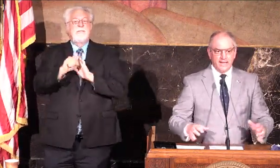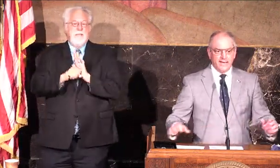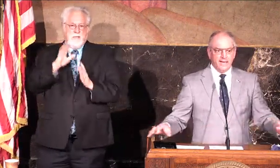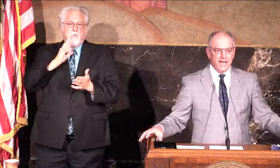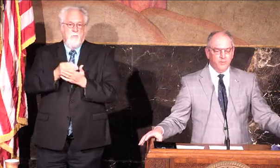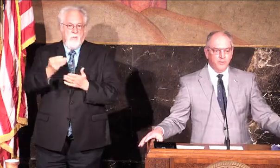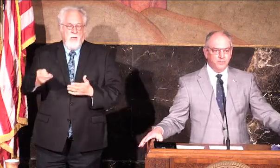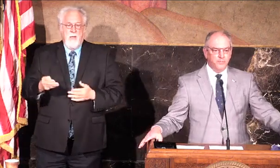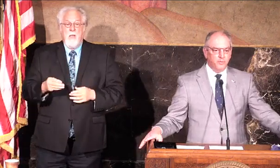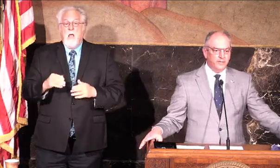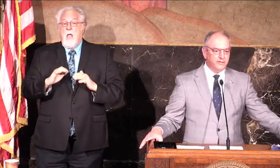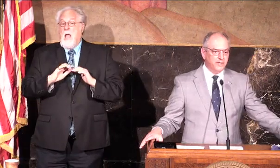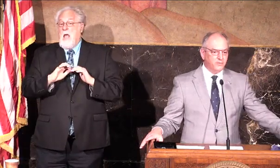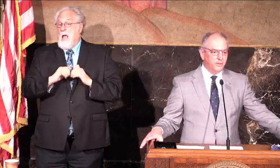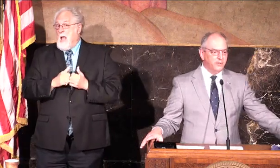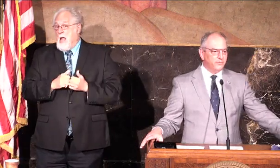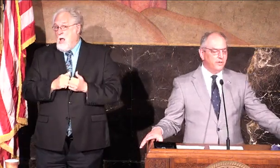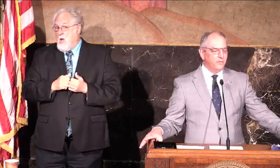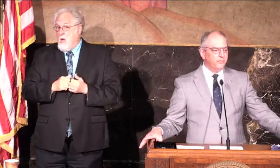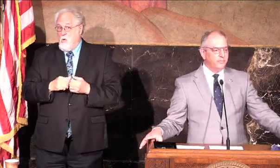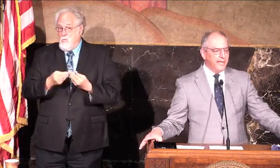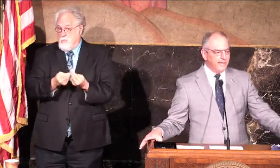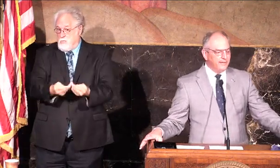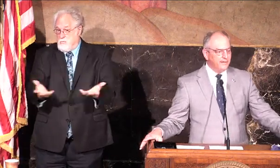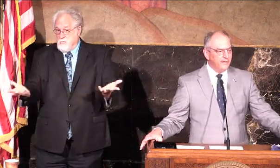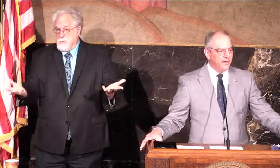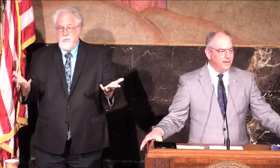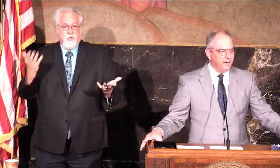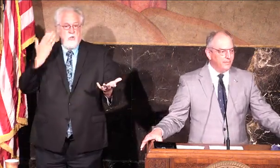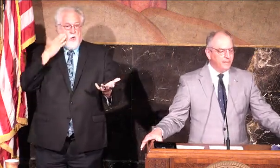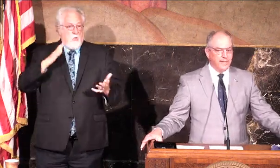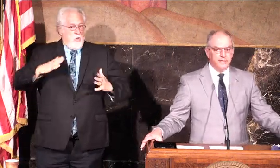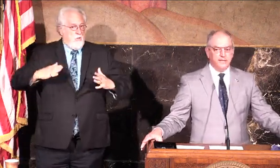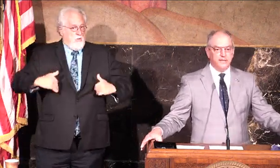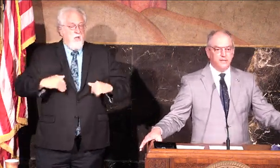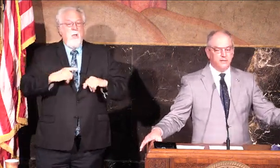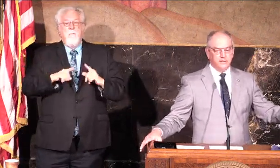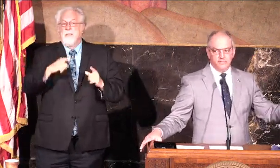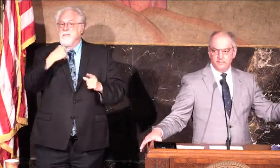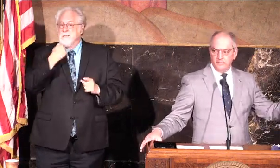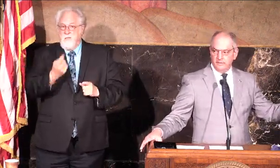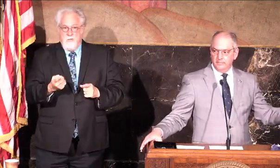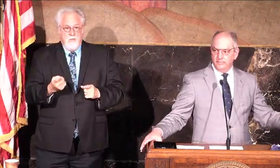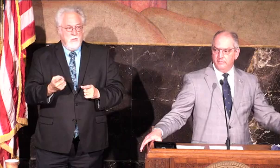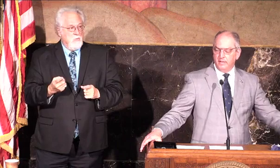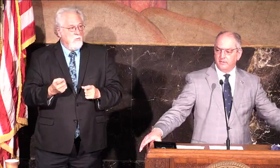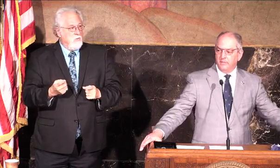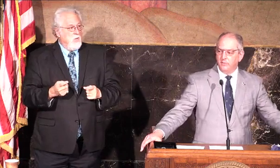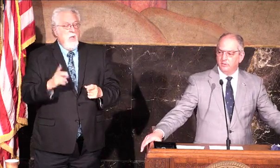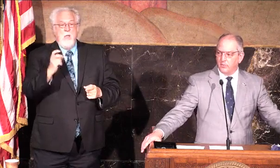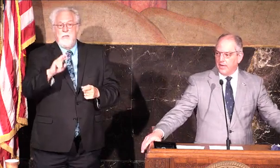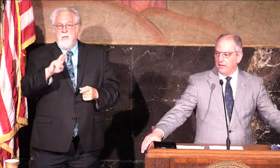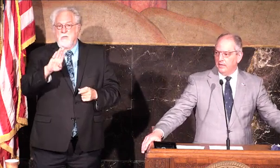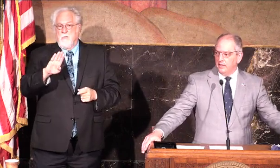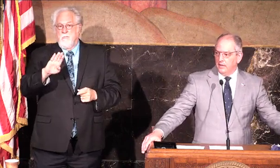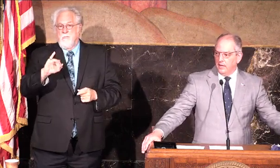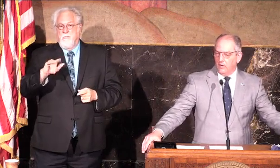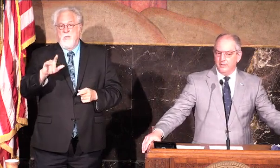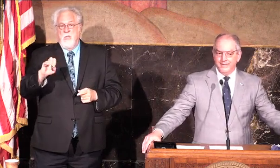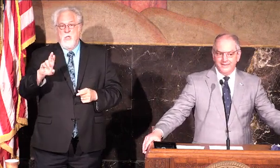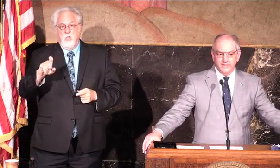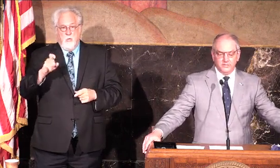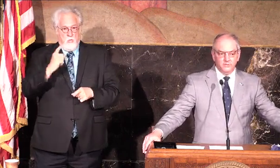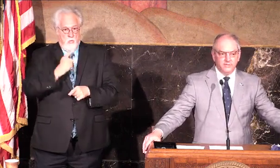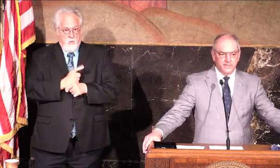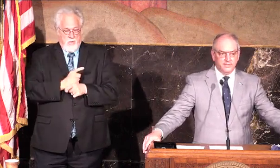Now, exactly how we will deploy these tests, we don't know yet, but I can tell you Dr. B was right.